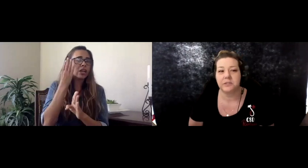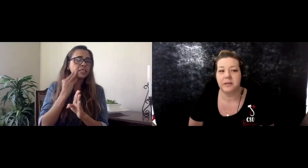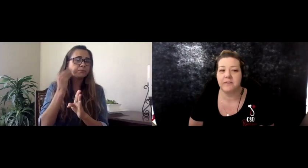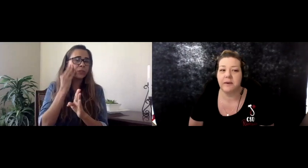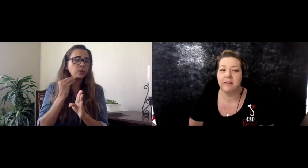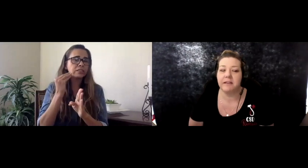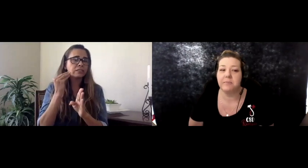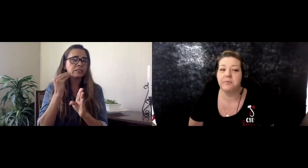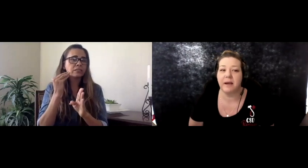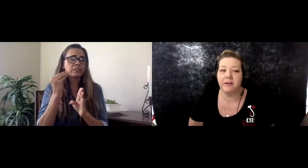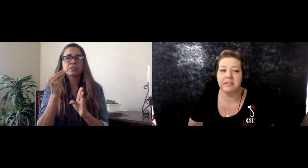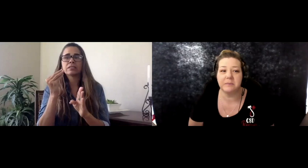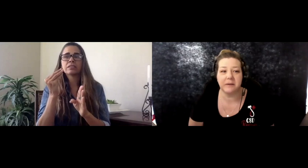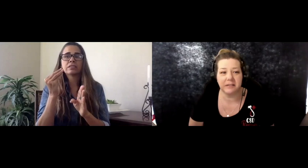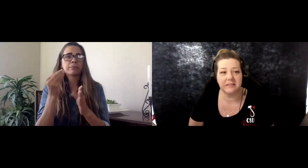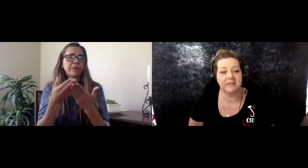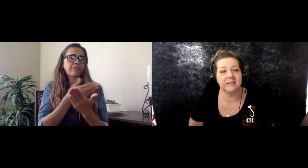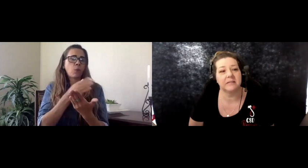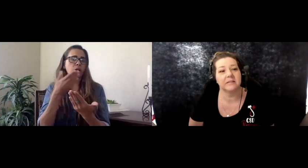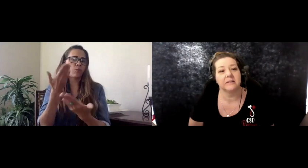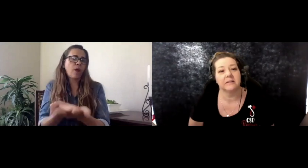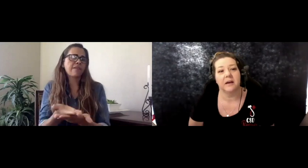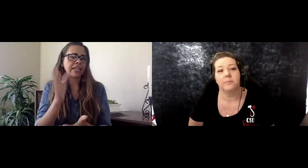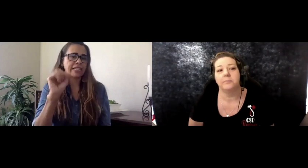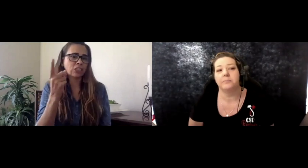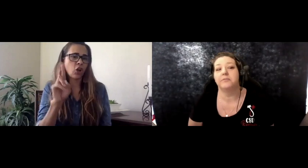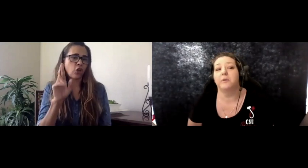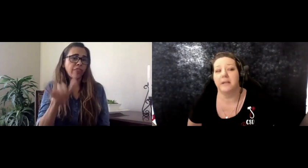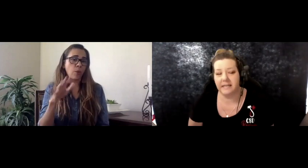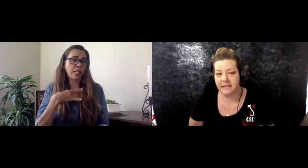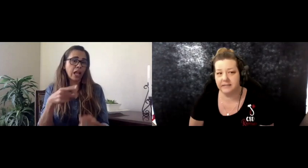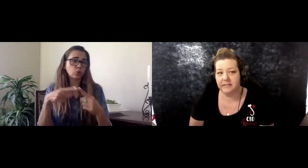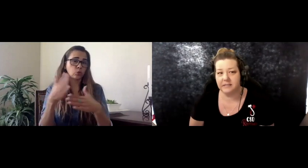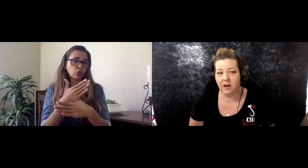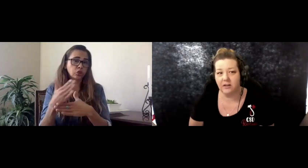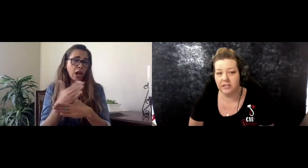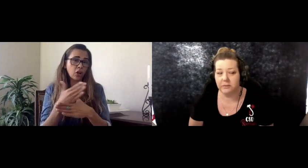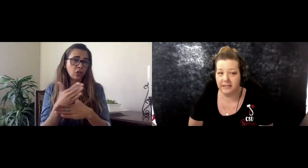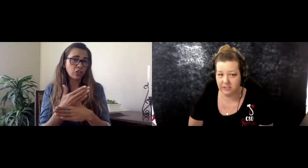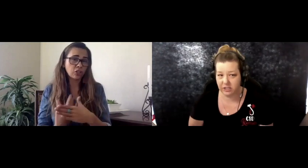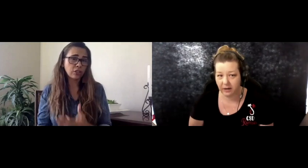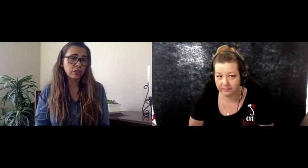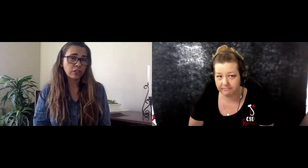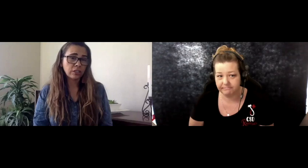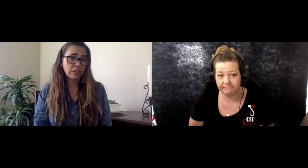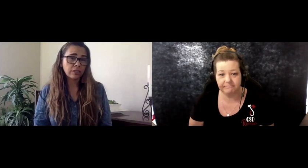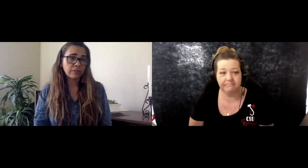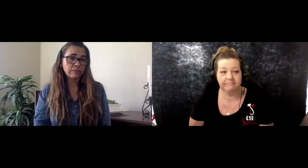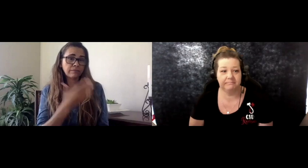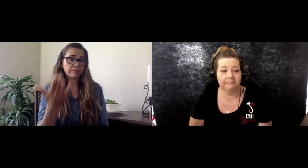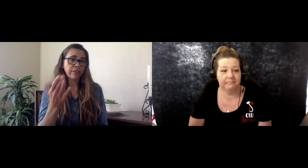Do any of you have any prior experience before attending CSDR that you would like to share?